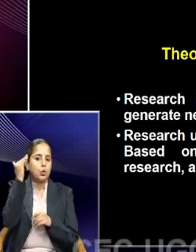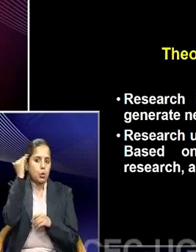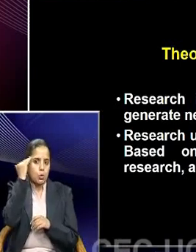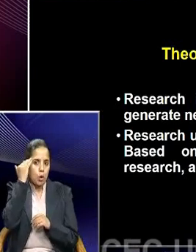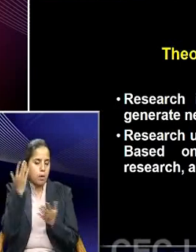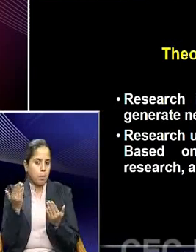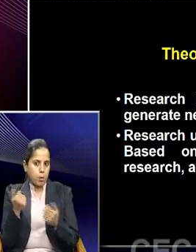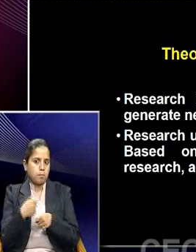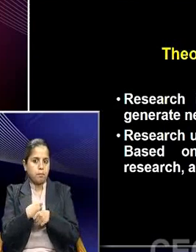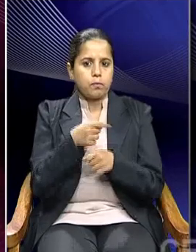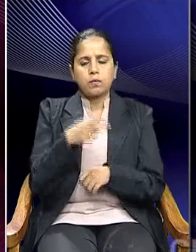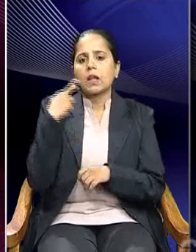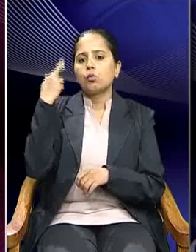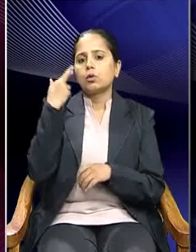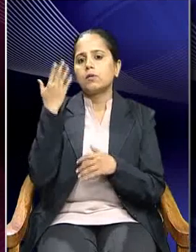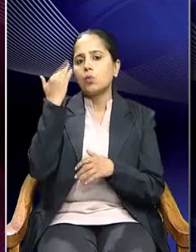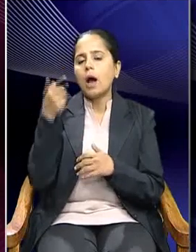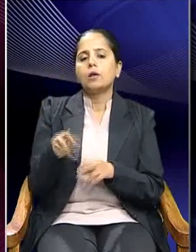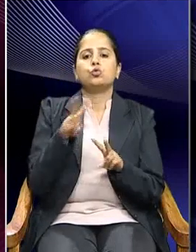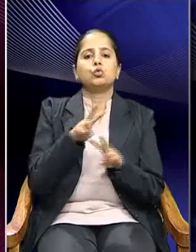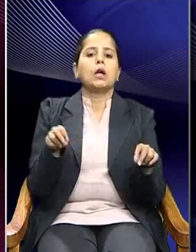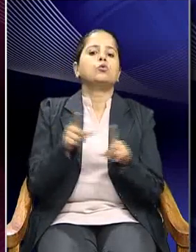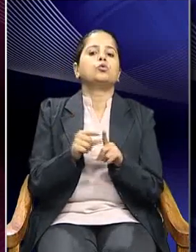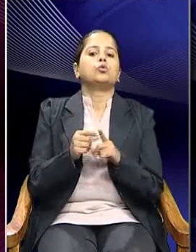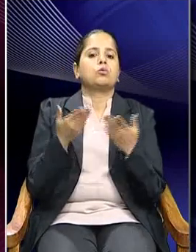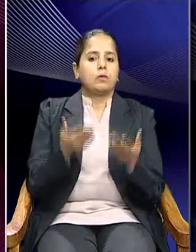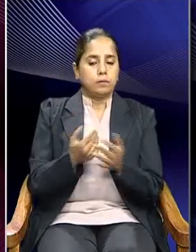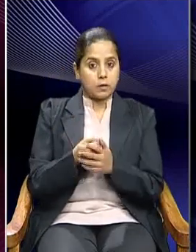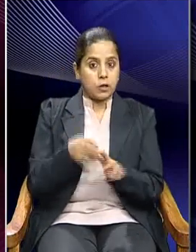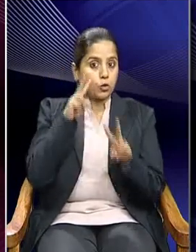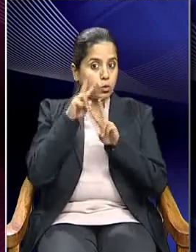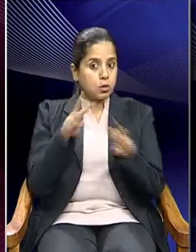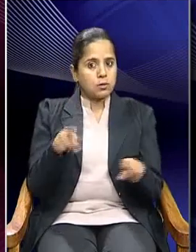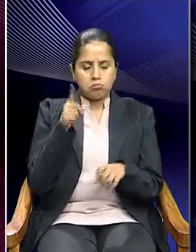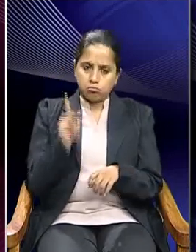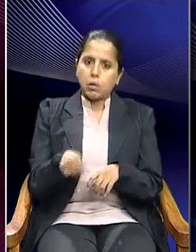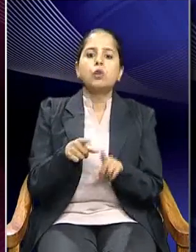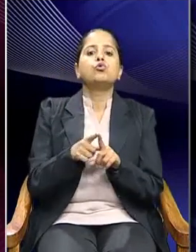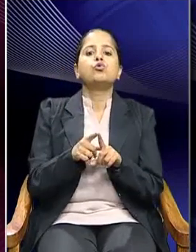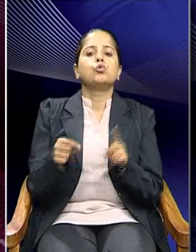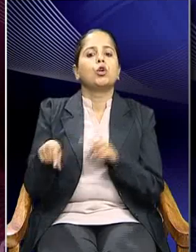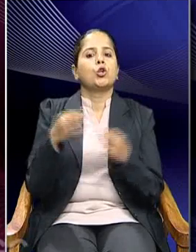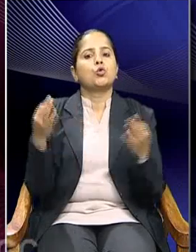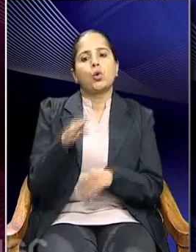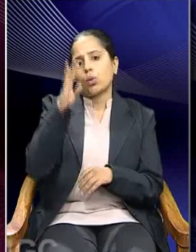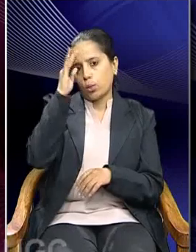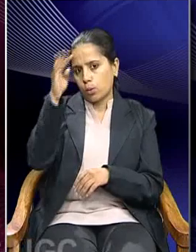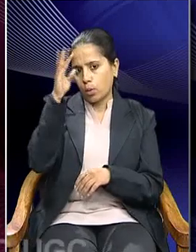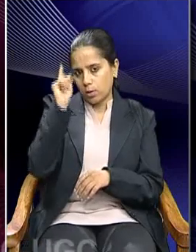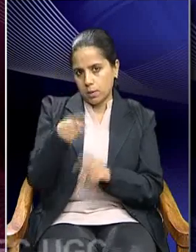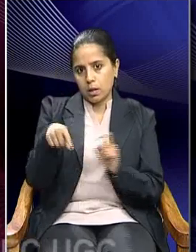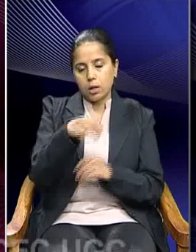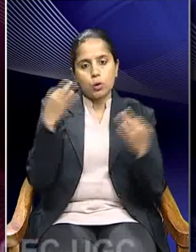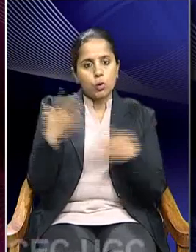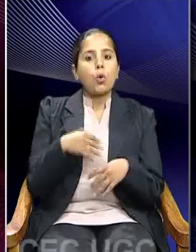the reason why research is being done. Research has to create a new theory or a new